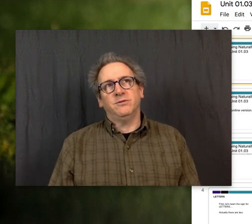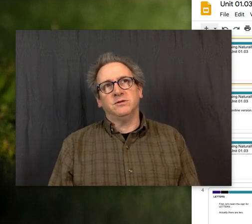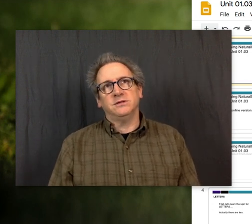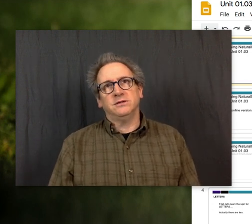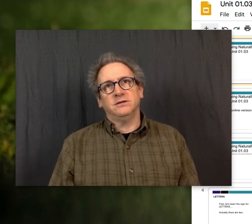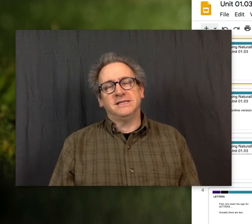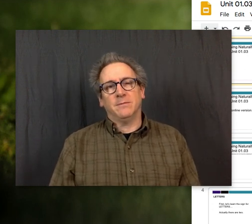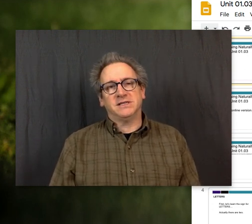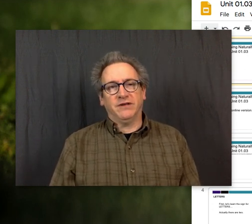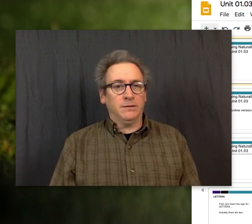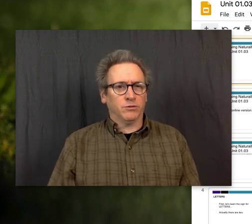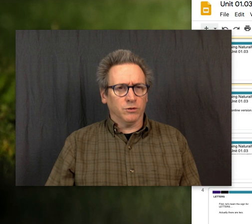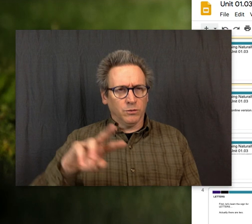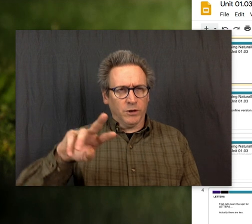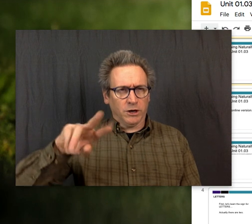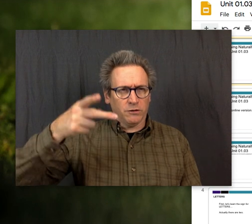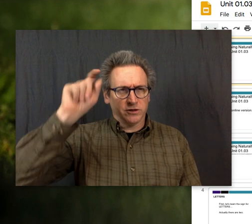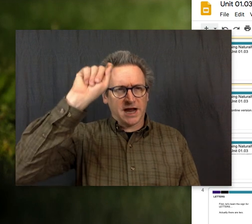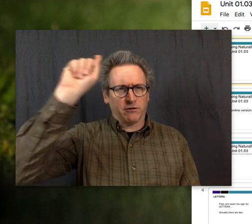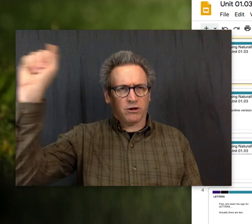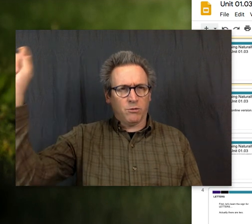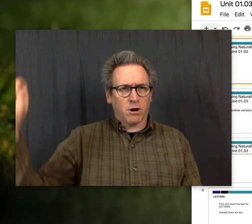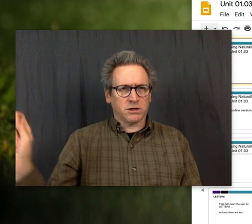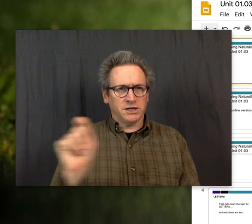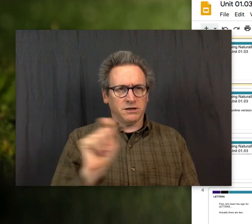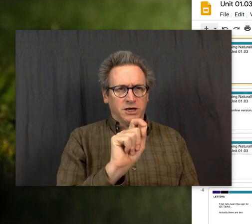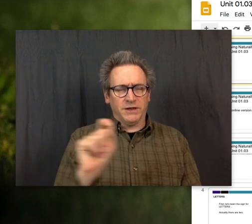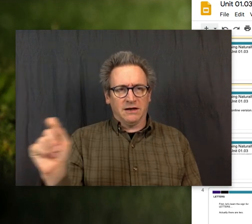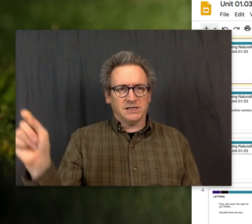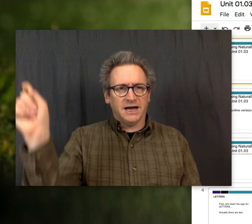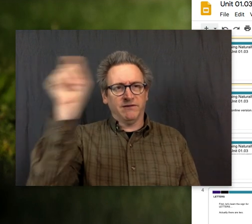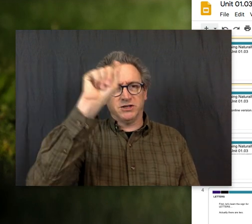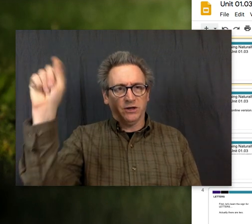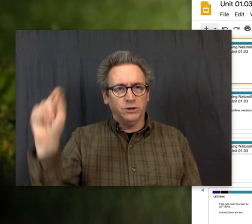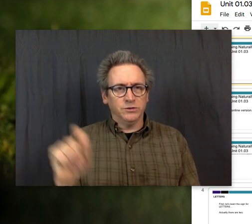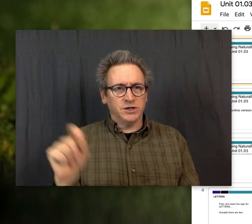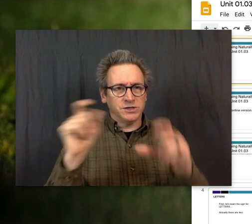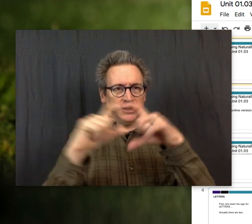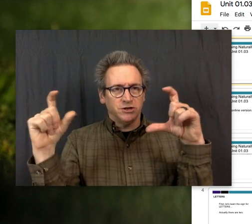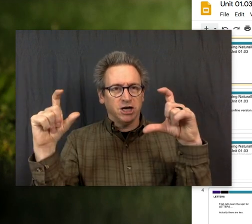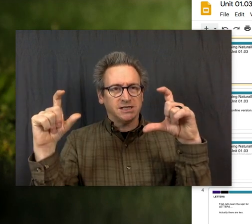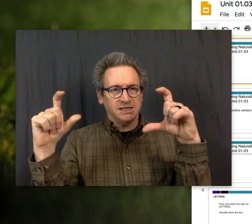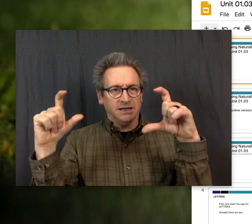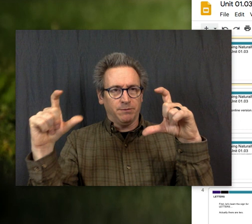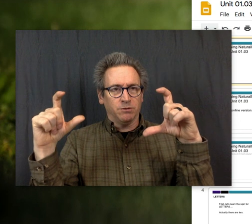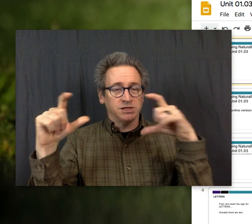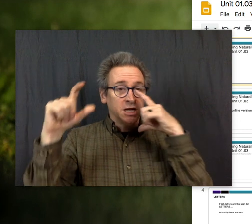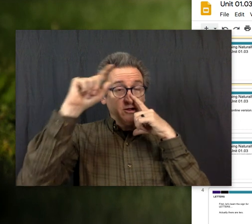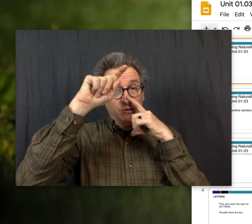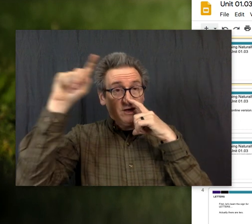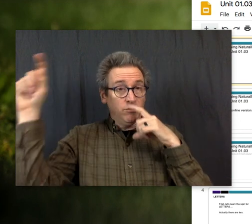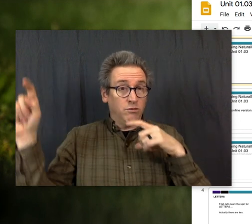I suppose, it's the opposite of Hebrew, where there's diacritical marks that go on the outside, and eventually you lose those and you just see the big